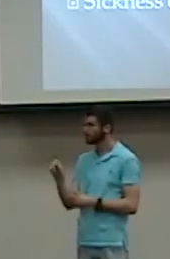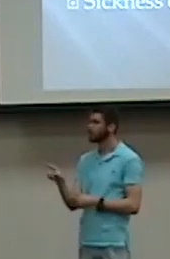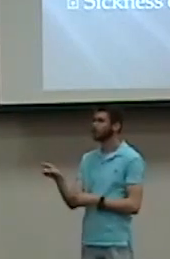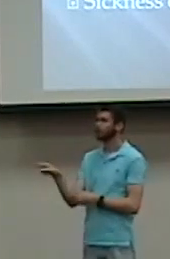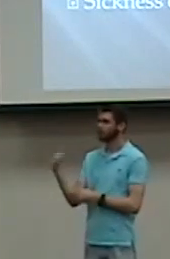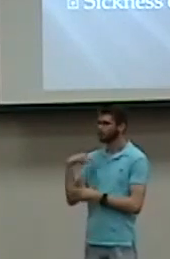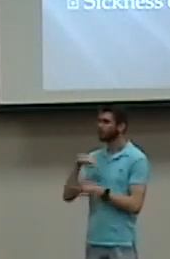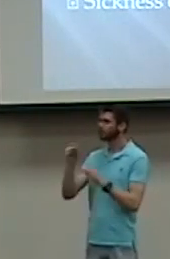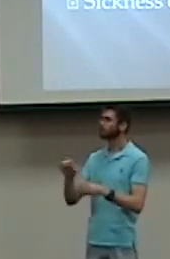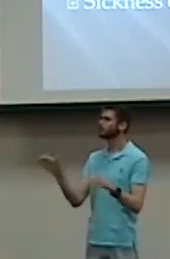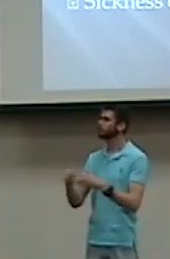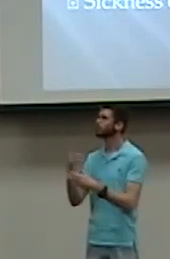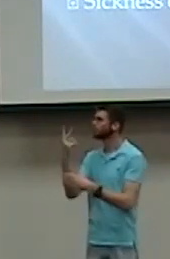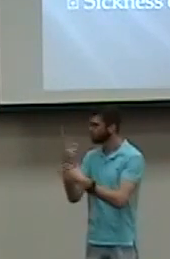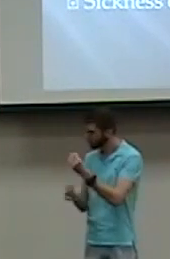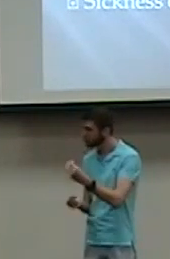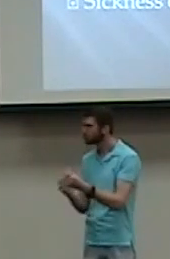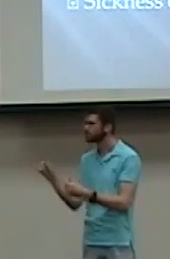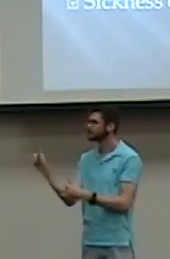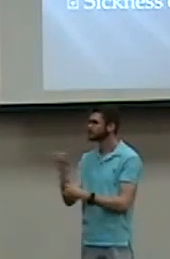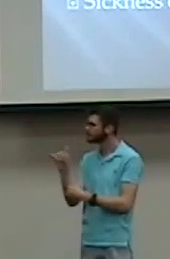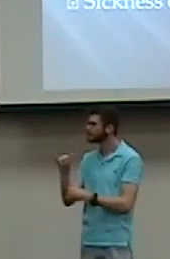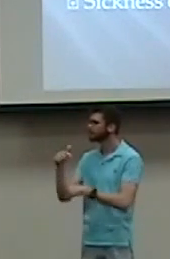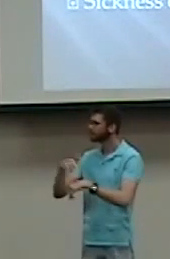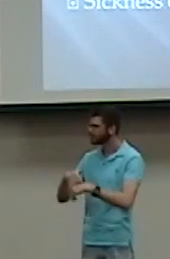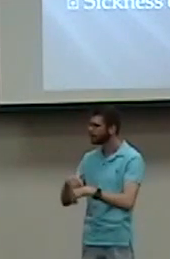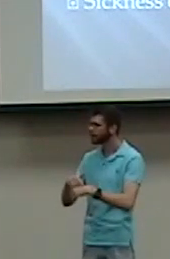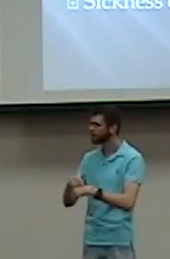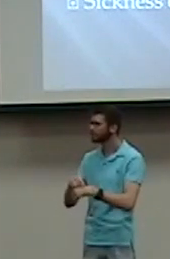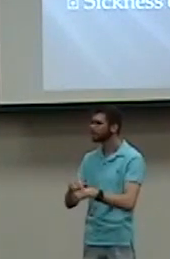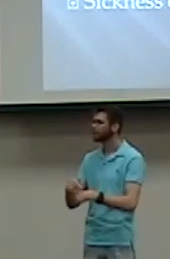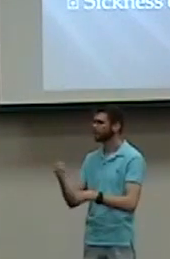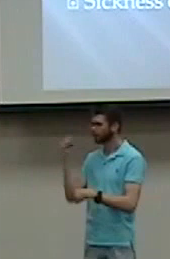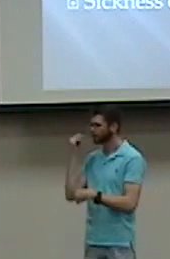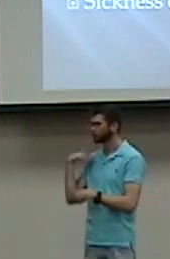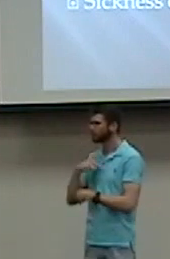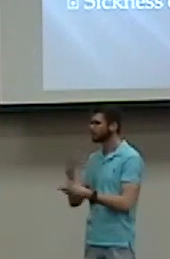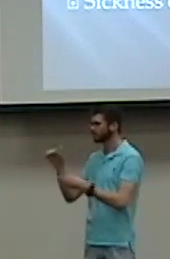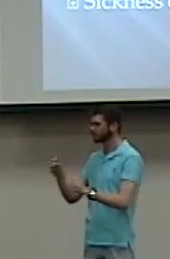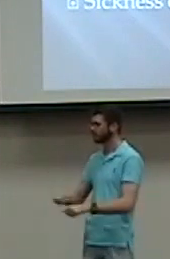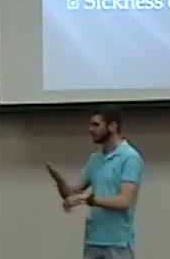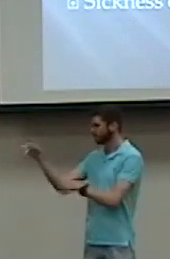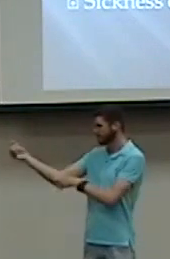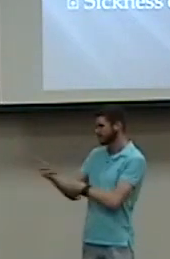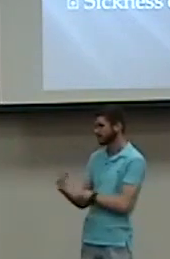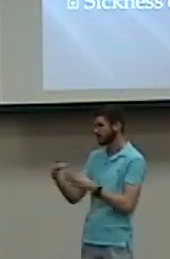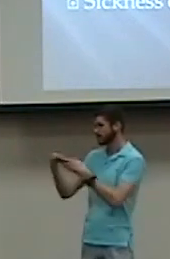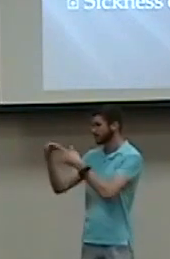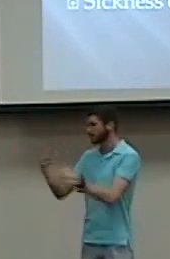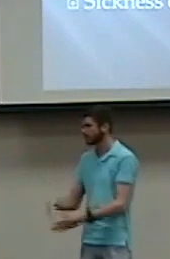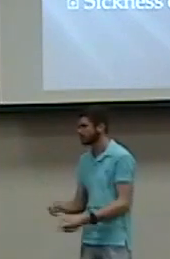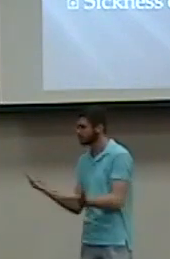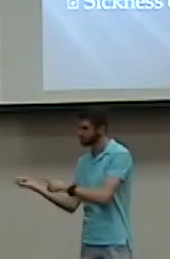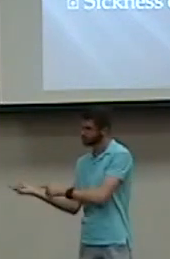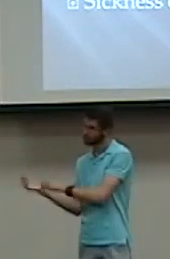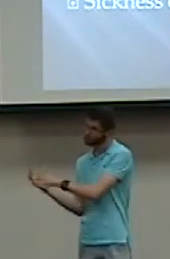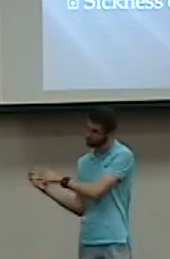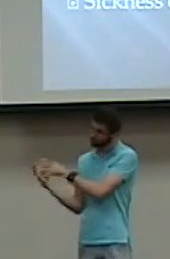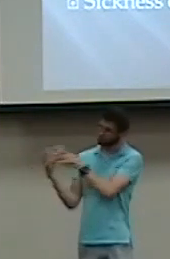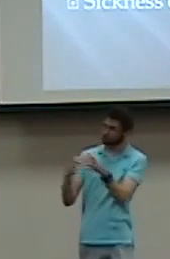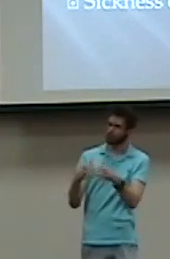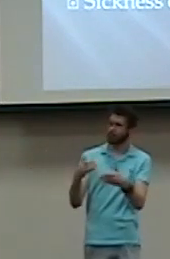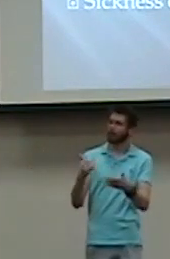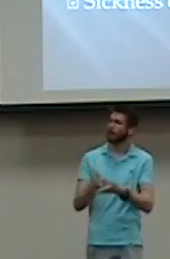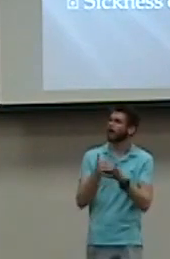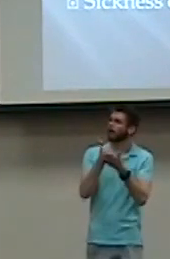to the hurting, so that they can see what it means to be a minister in action. We don't have to choose one or the other. We must do